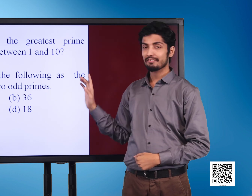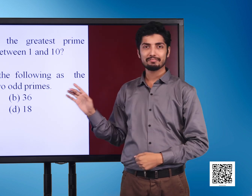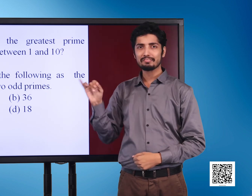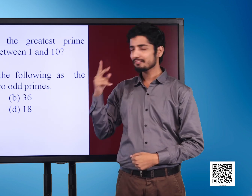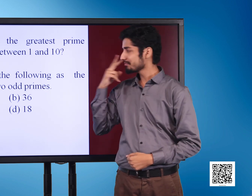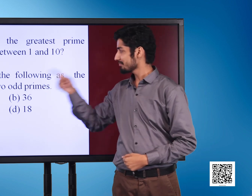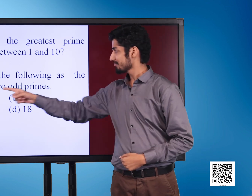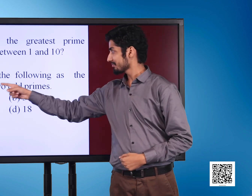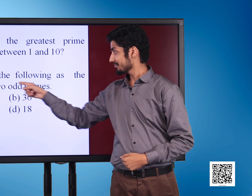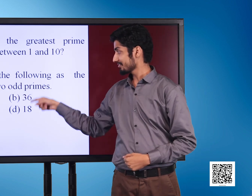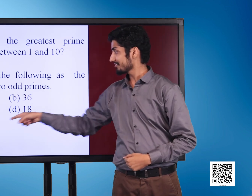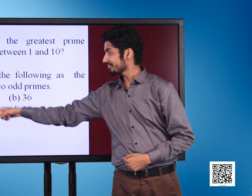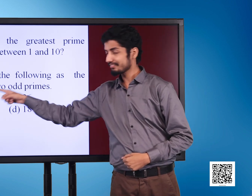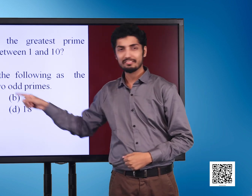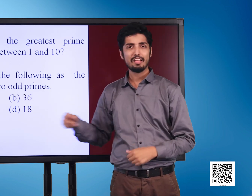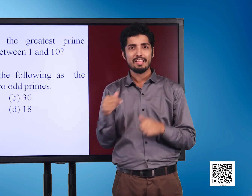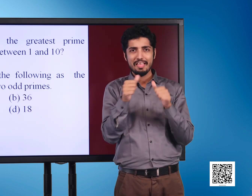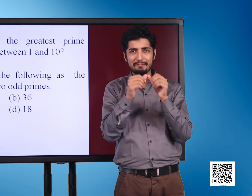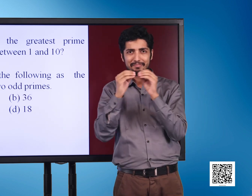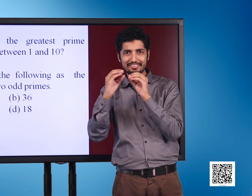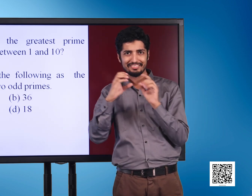Express the following as the sum of two odd primes.